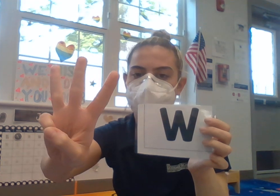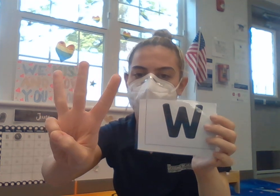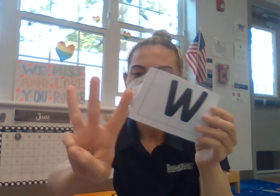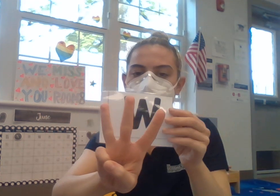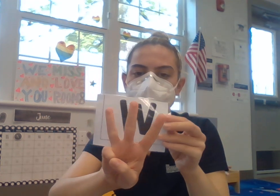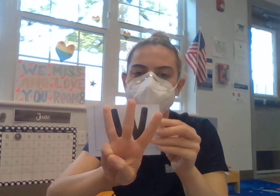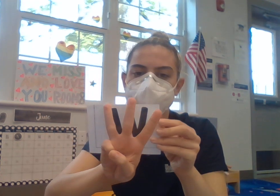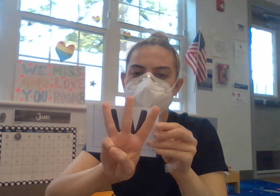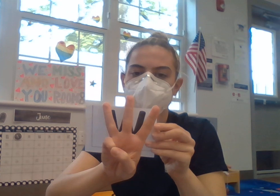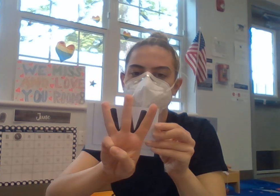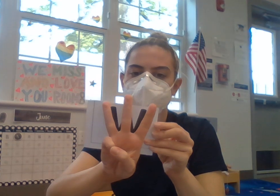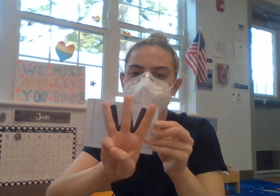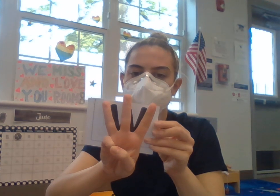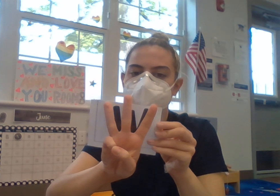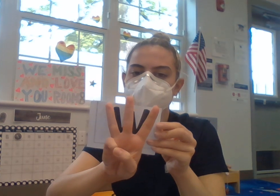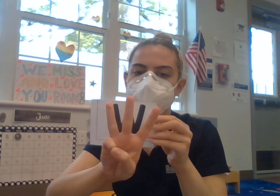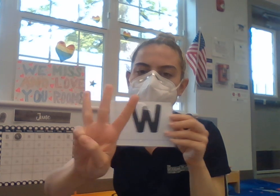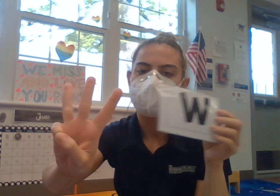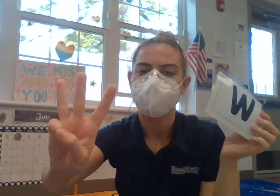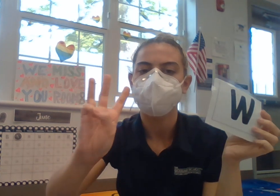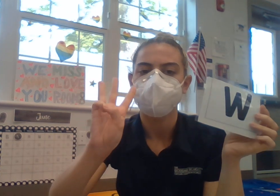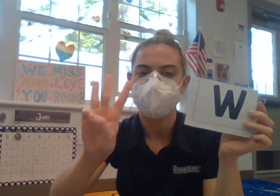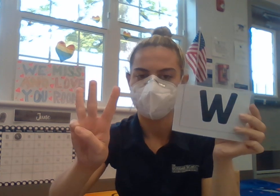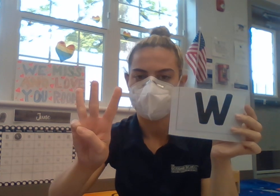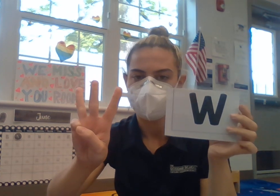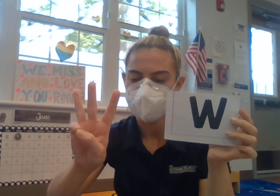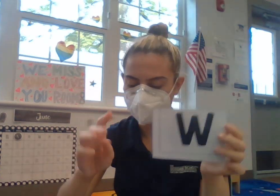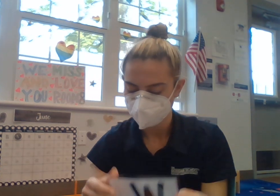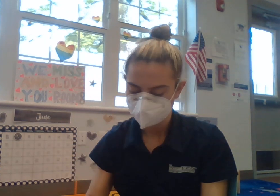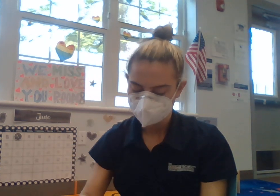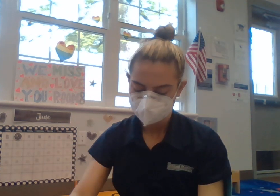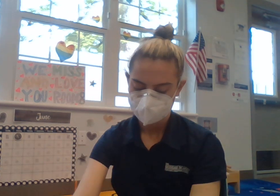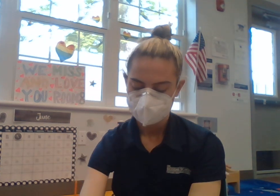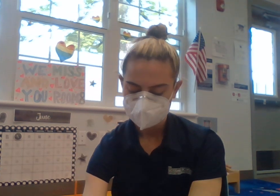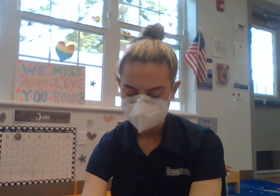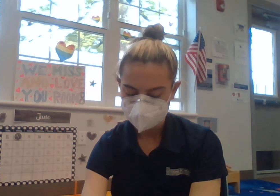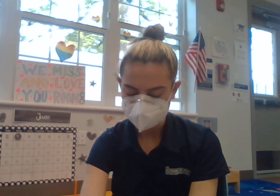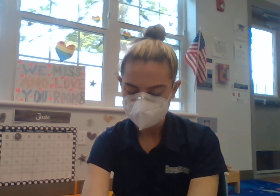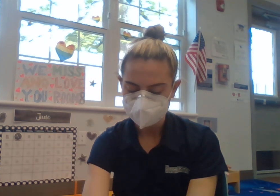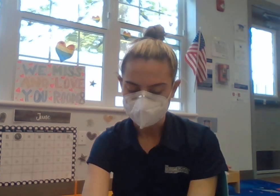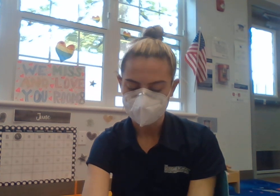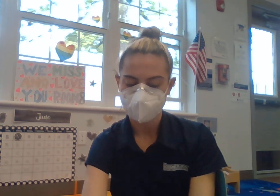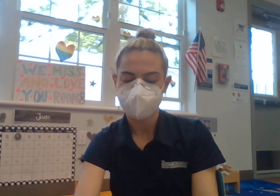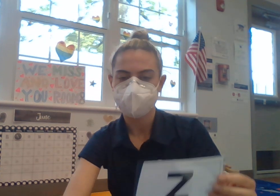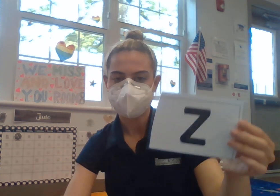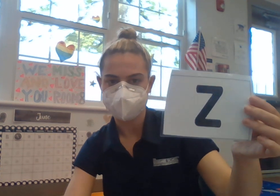1, 2, 3. W looks like a W, right? It's also 3. How about Z?